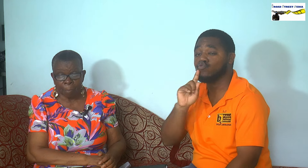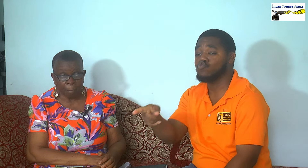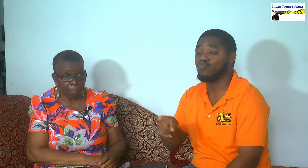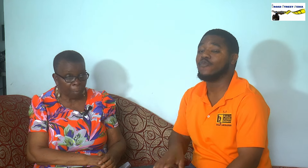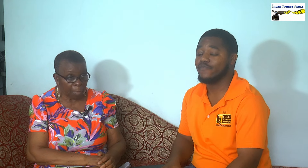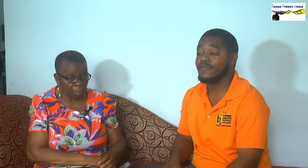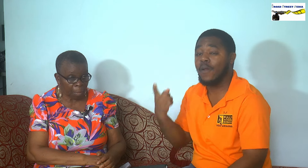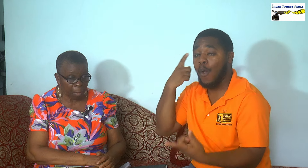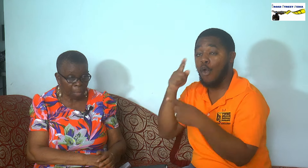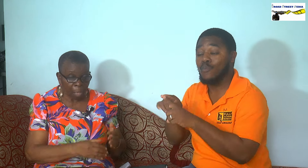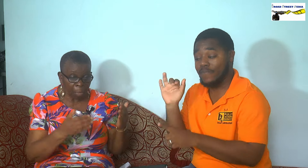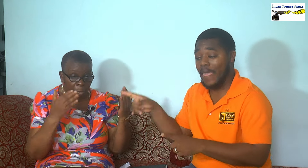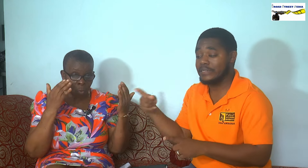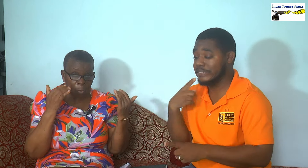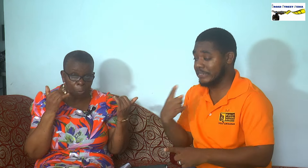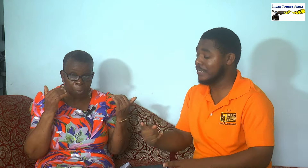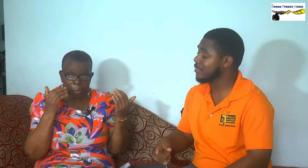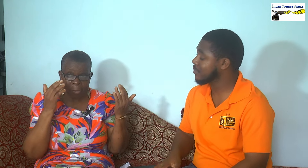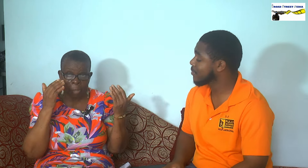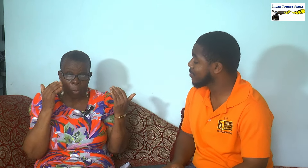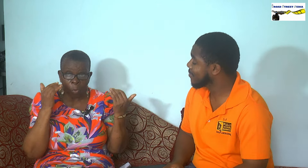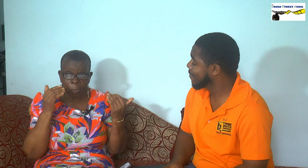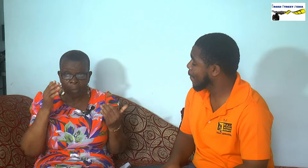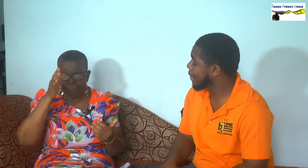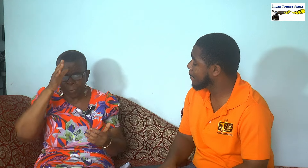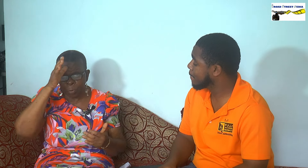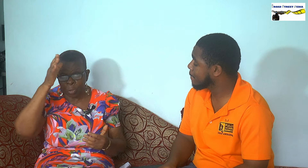That is true. And I agree with that. And I hope that the future